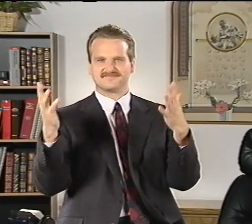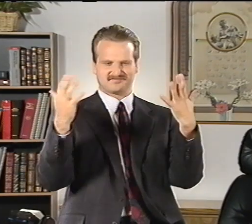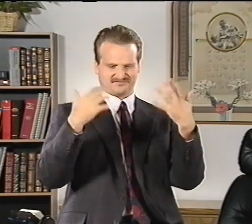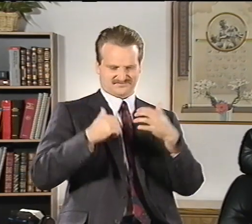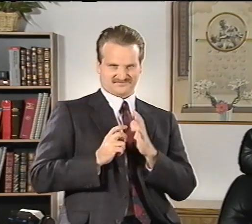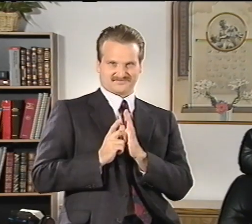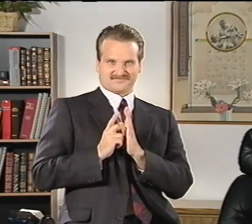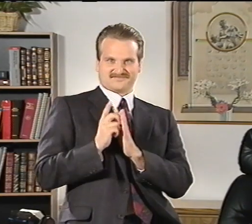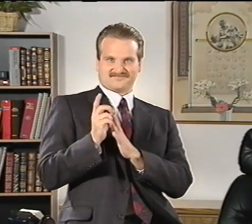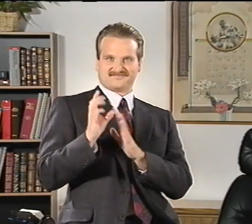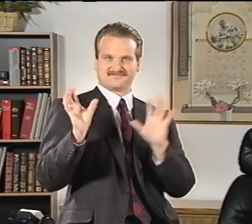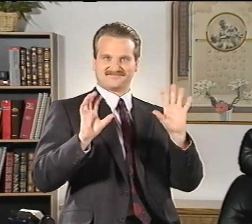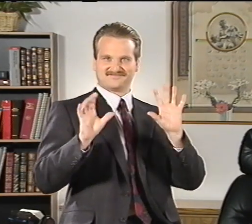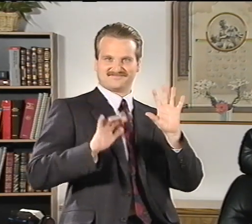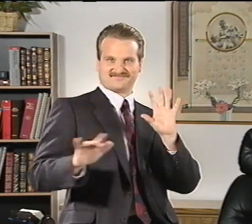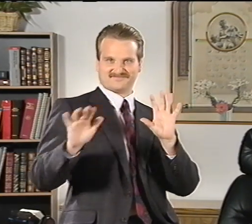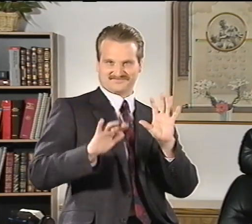developing the same ability.